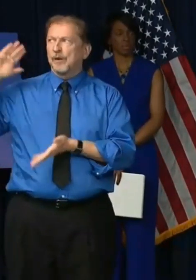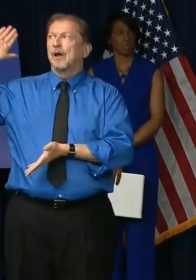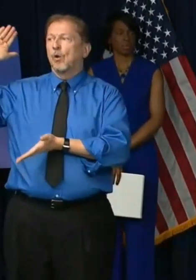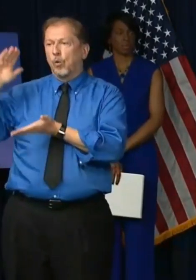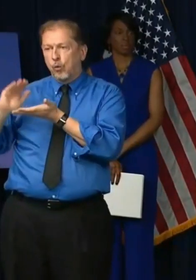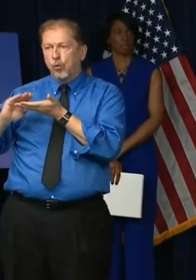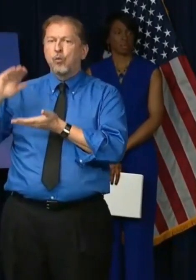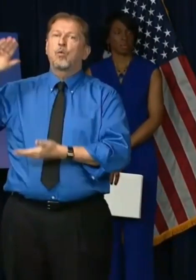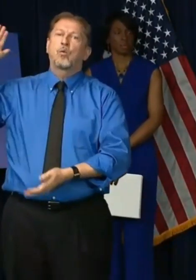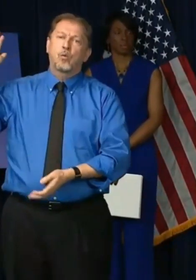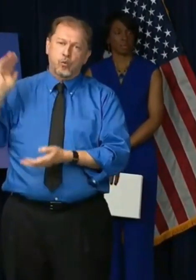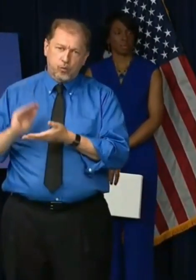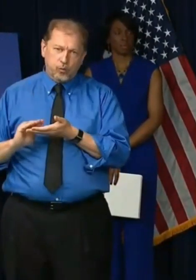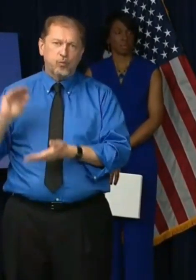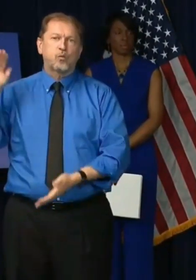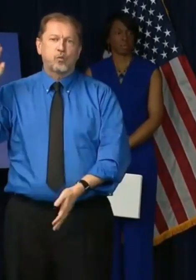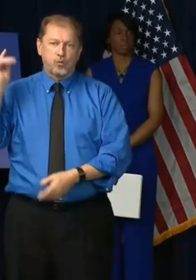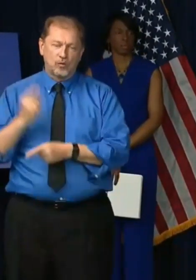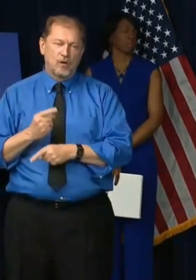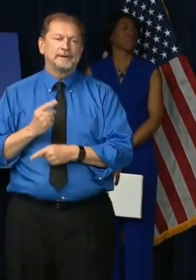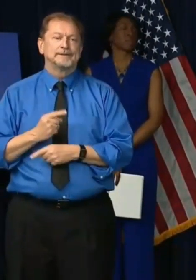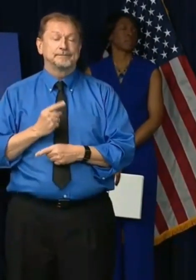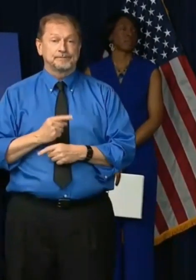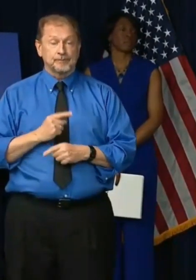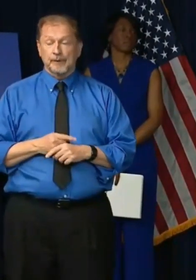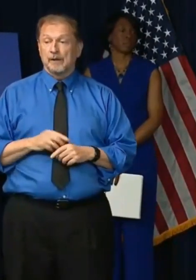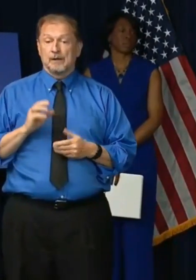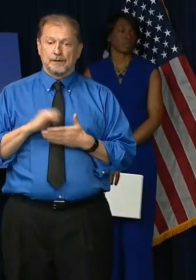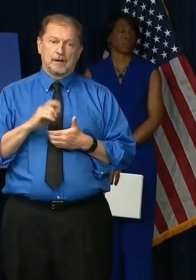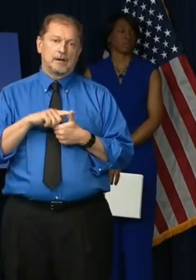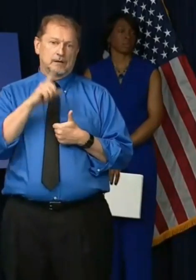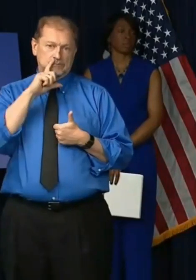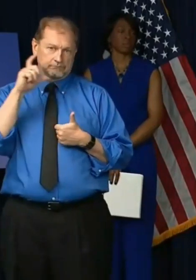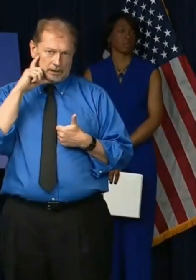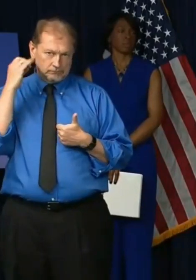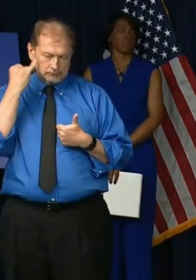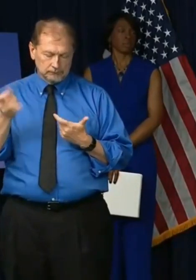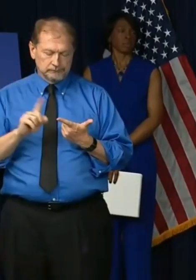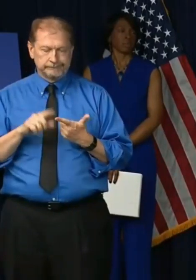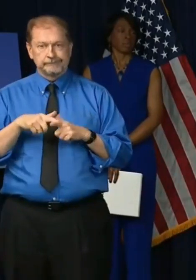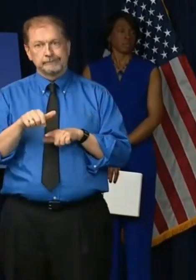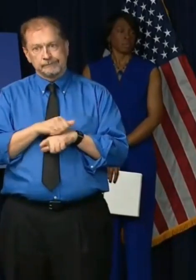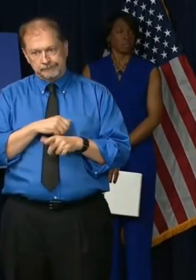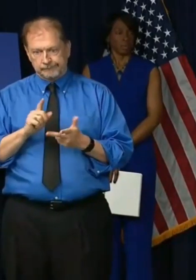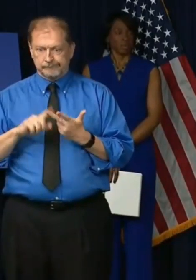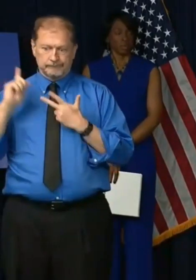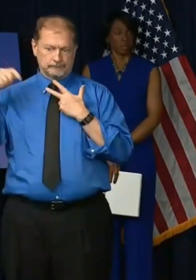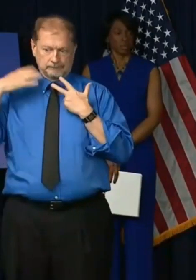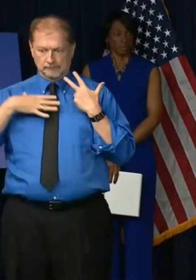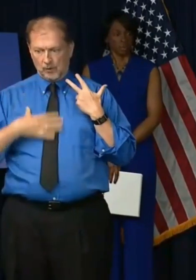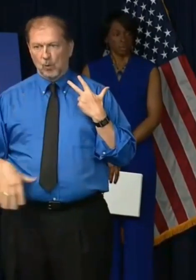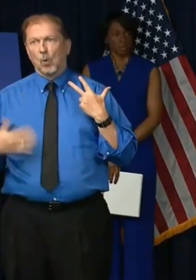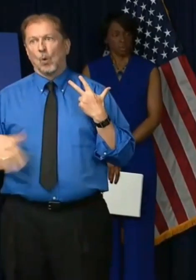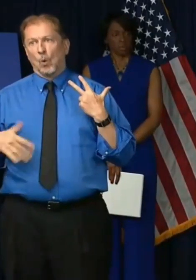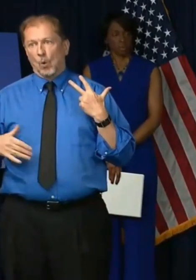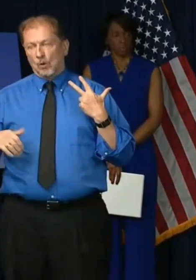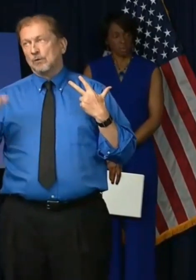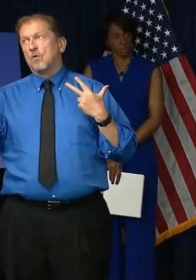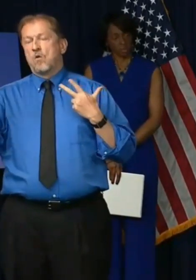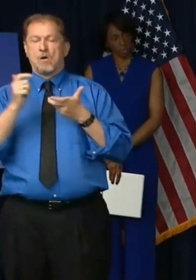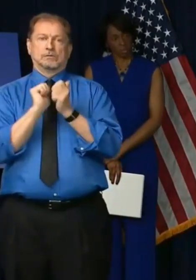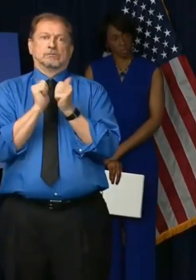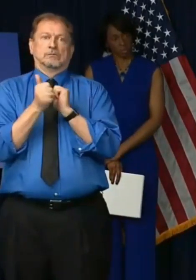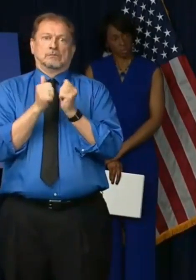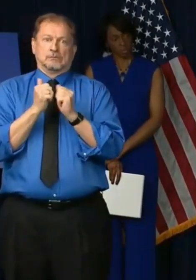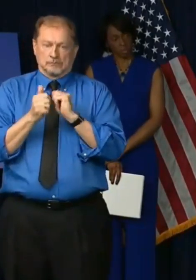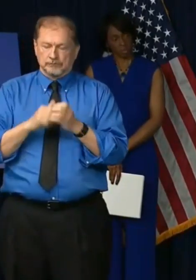However, you are correct. Each one of these things, as you can imagine, has been in shortage. In fact, all of them at the beginning